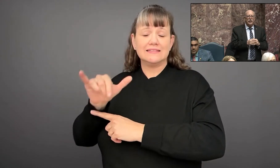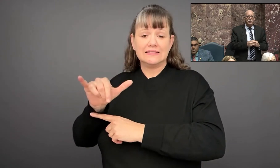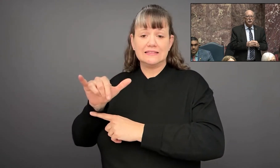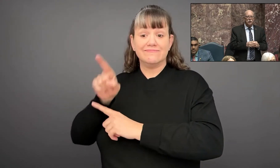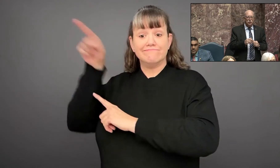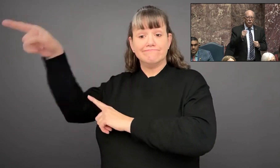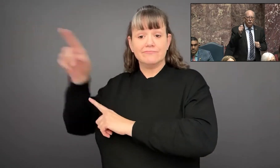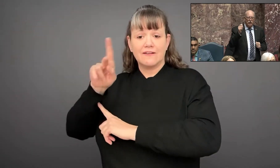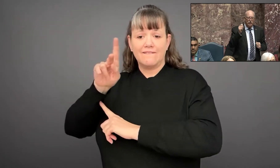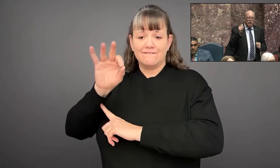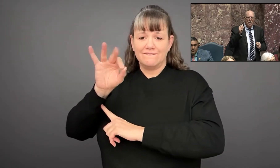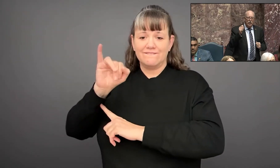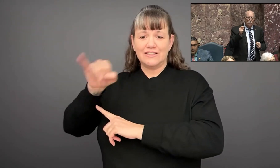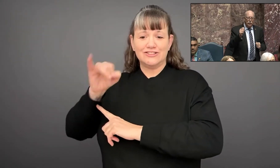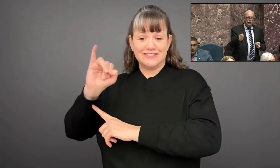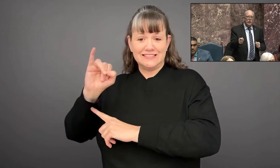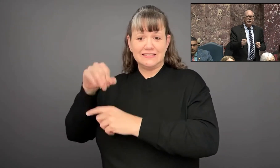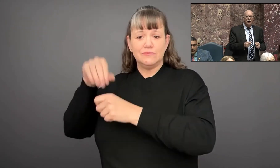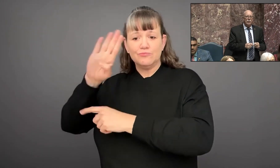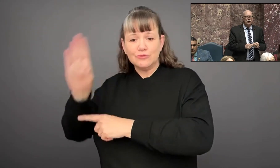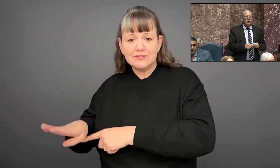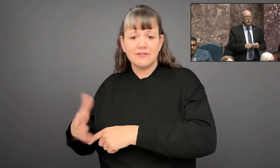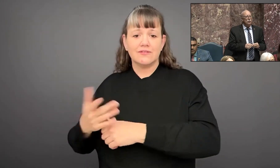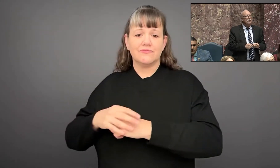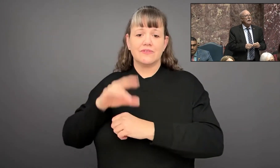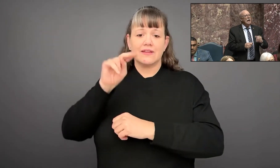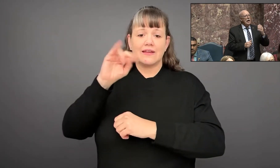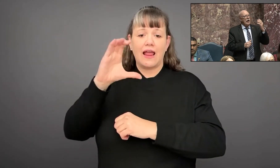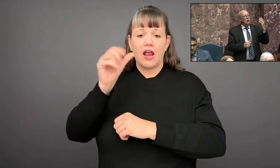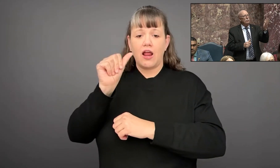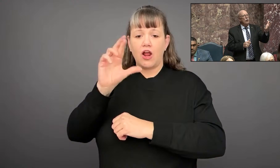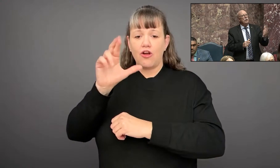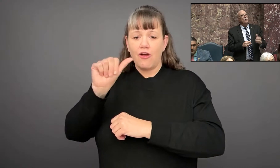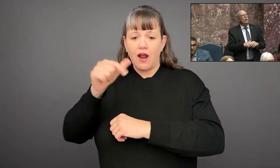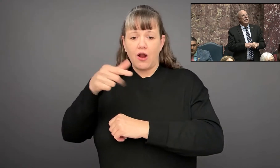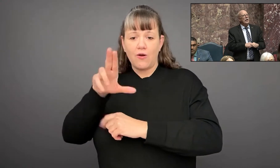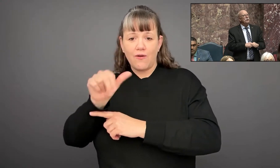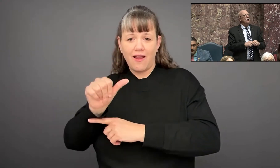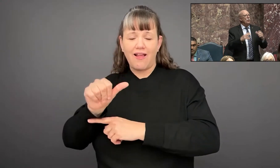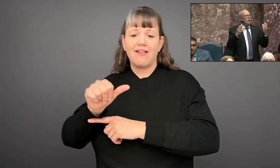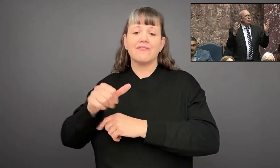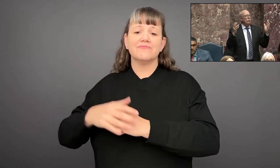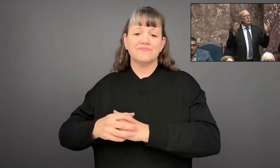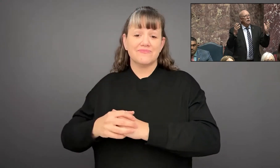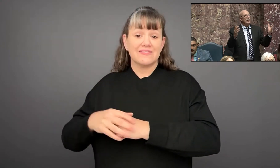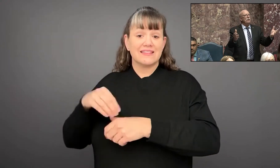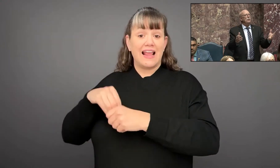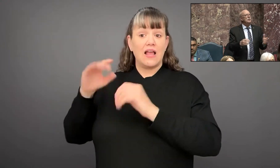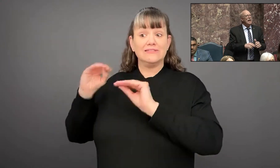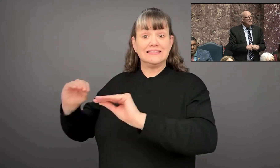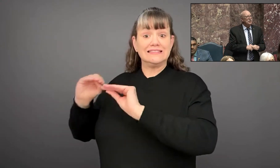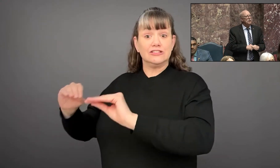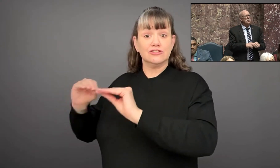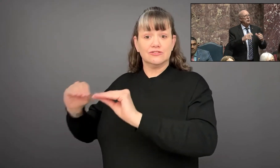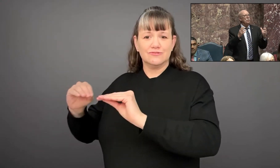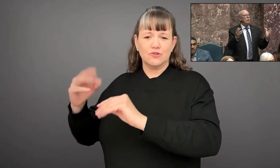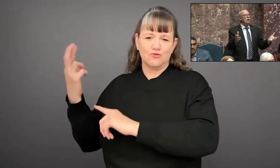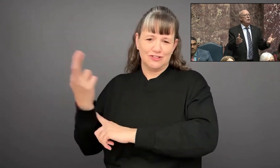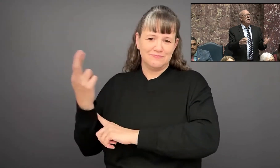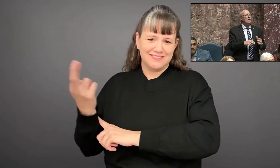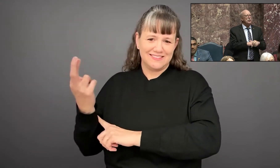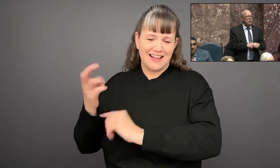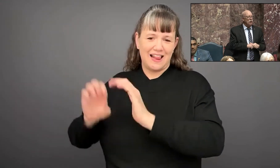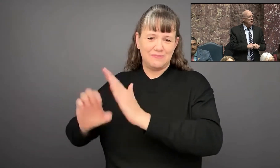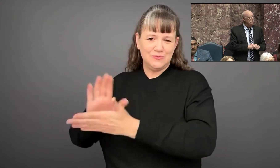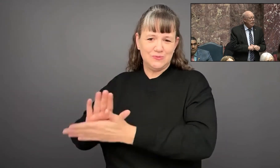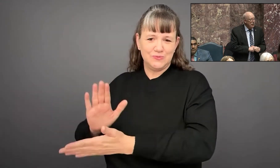home again teaching school in Richmond Elementary School. And her partner, Mark Cantu, a young man from Texas, is her partner,